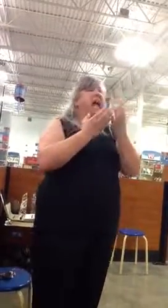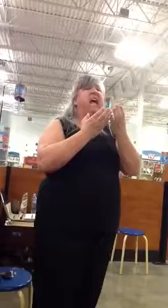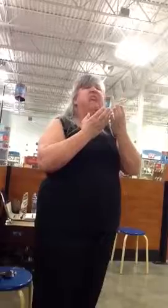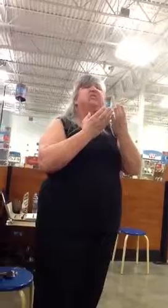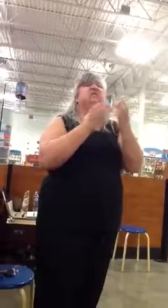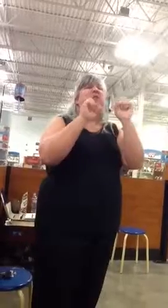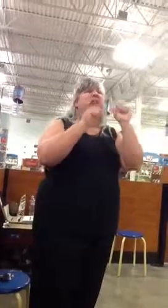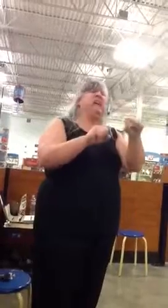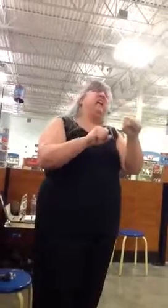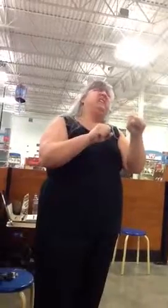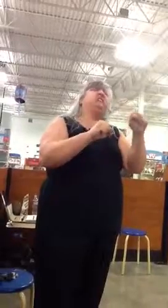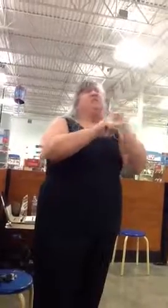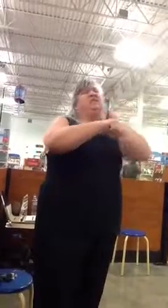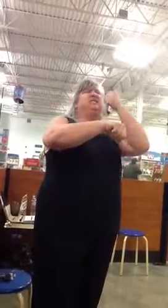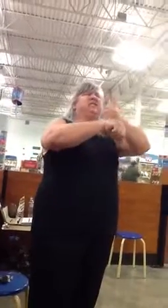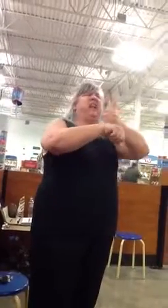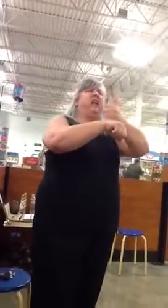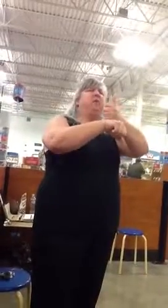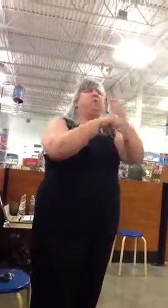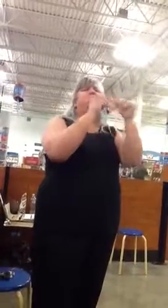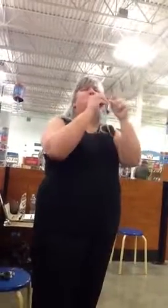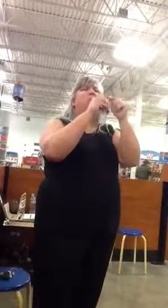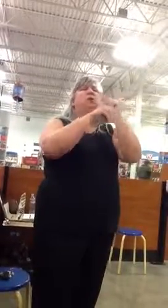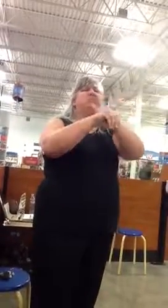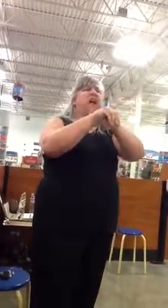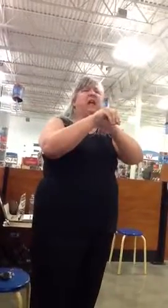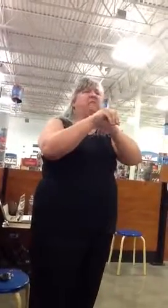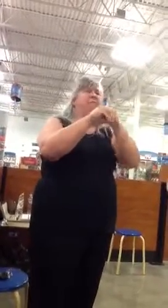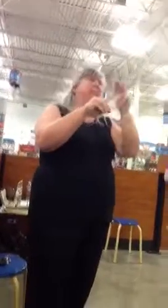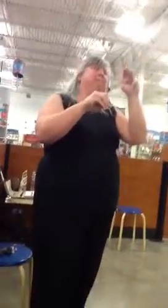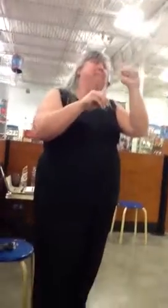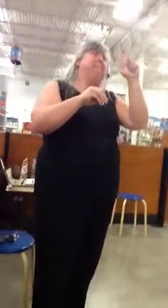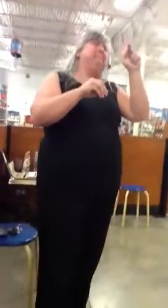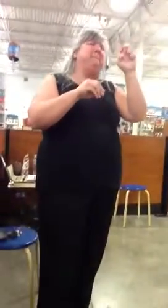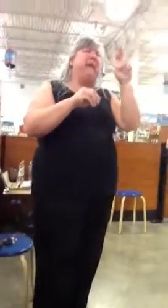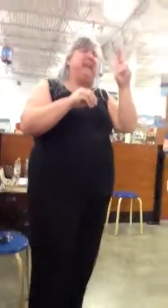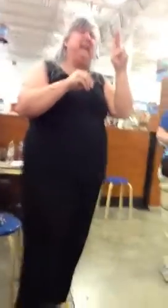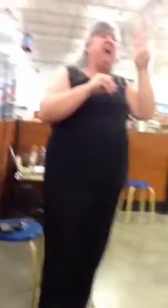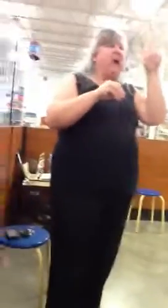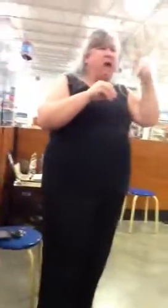time so you're still with the class. Okay?